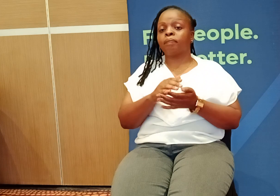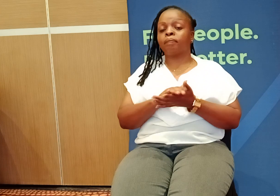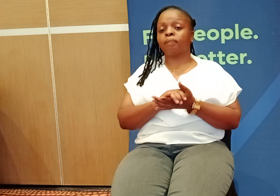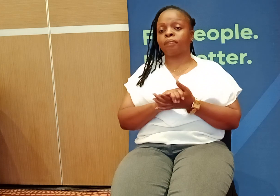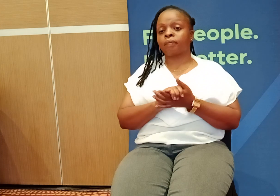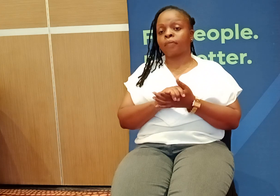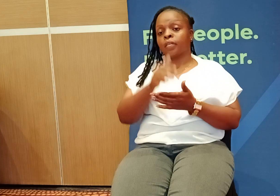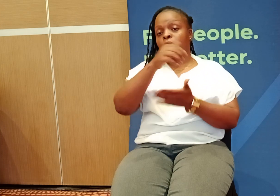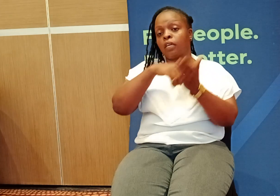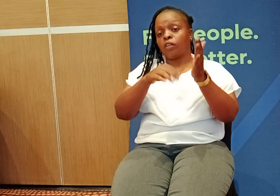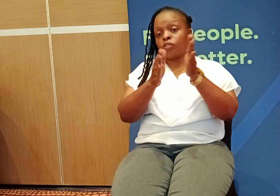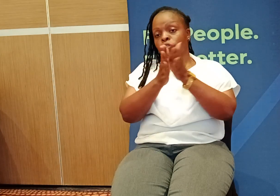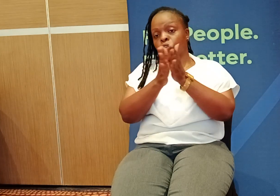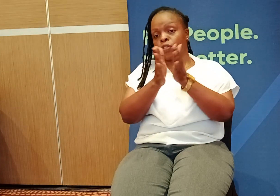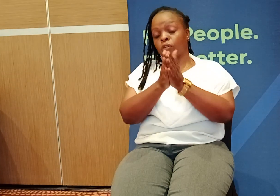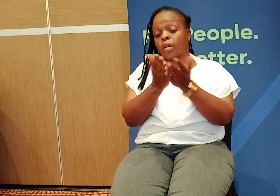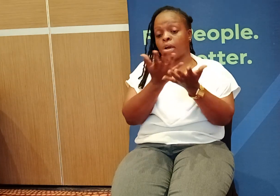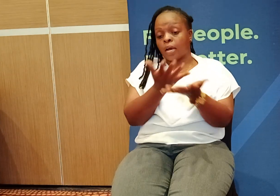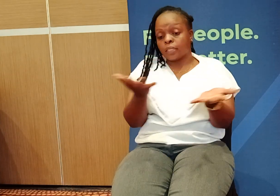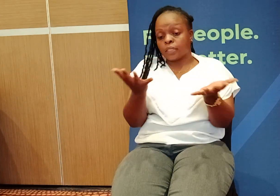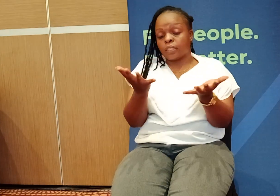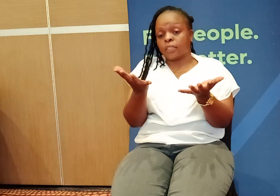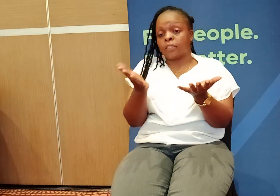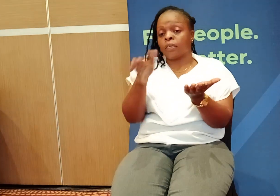in total asset, cumulative,